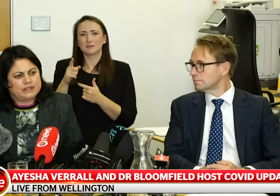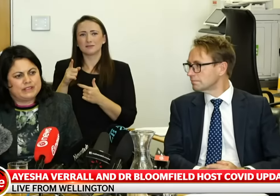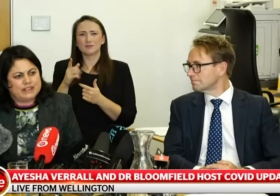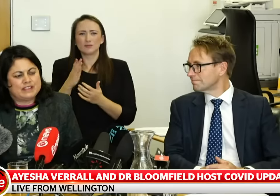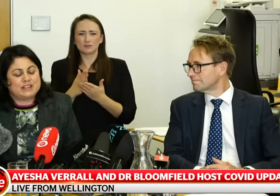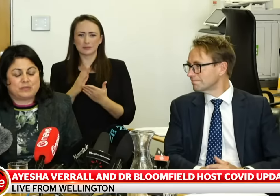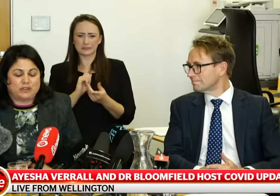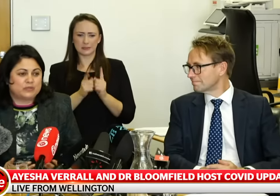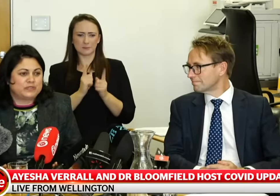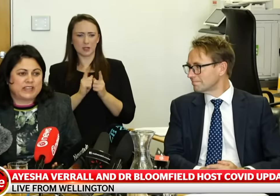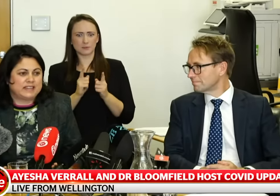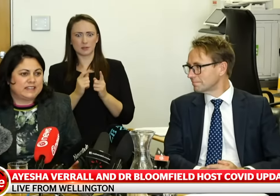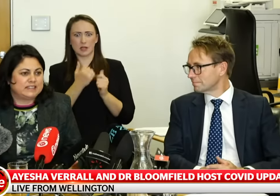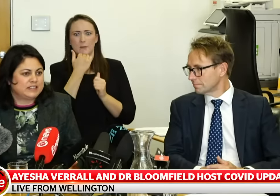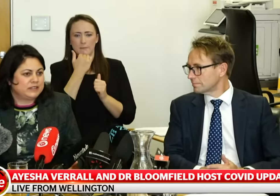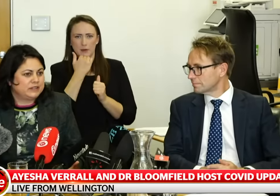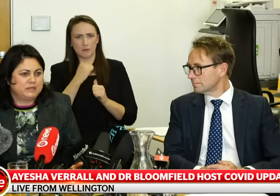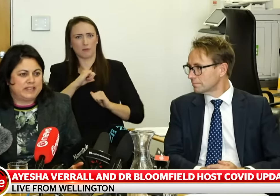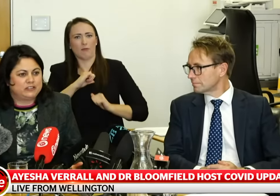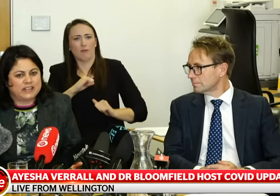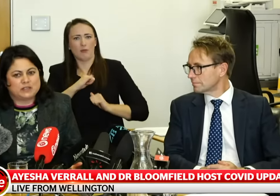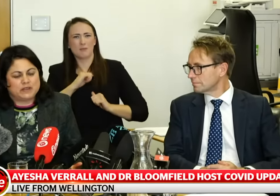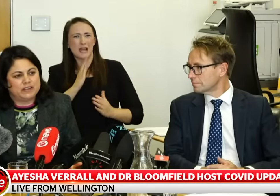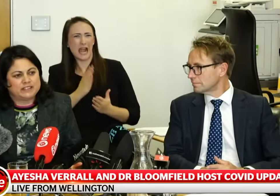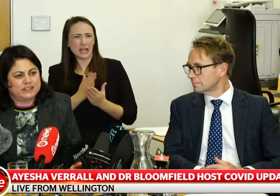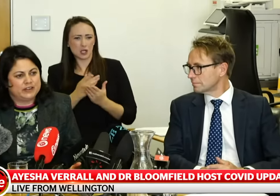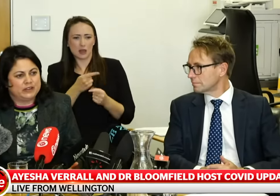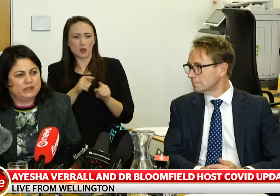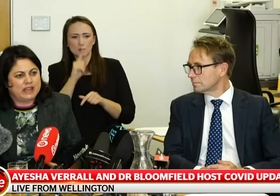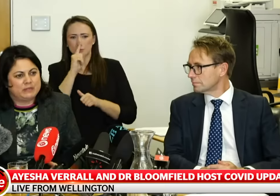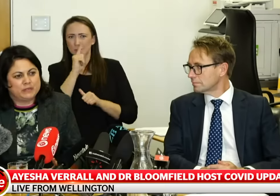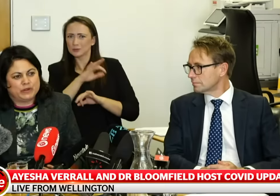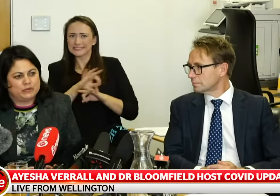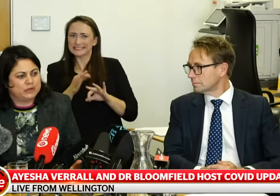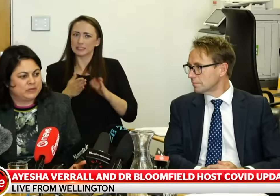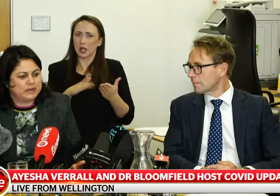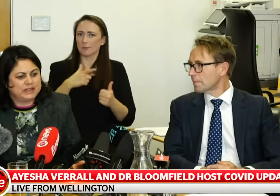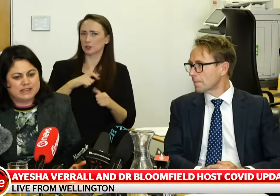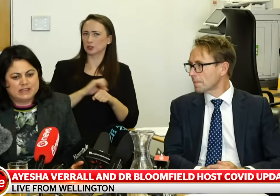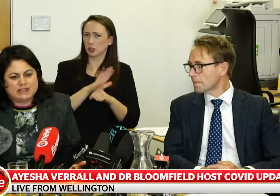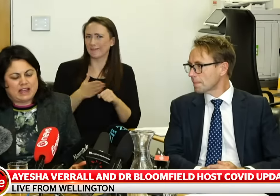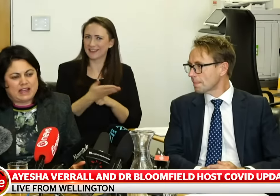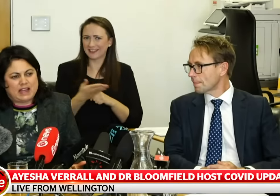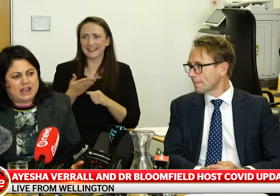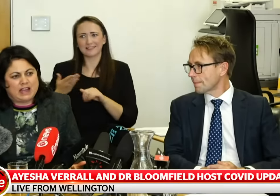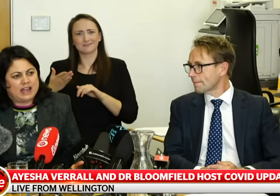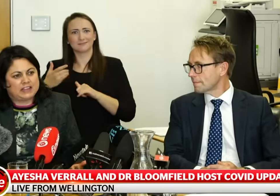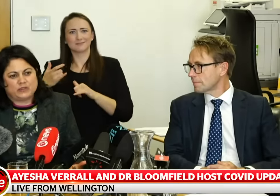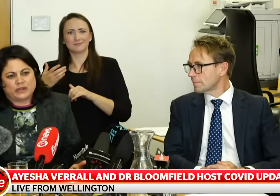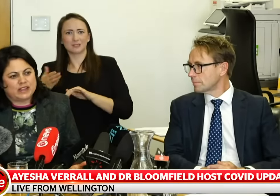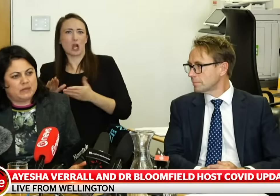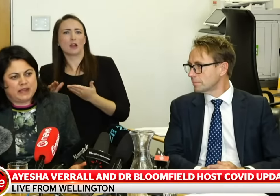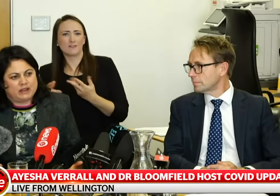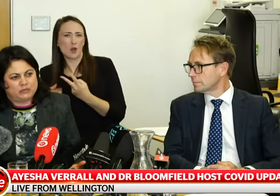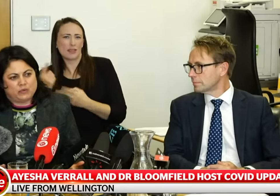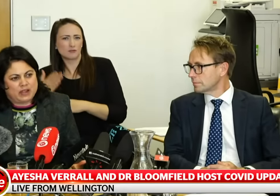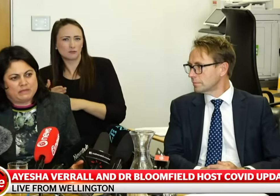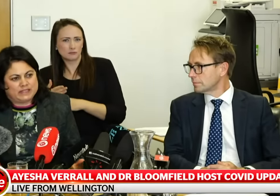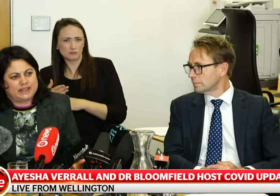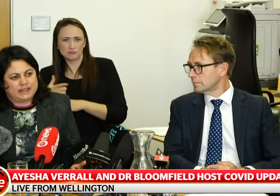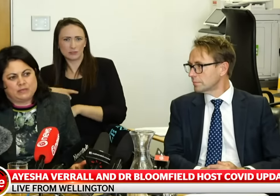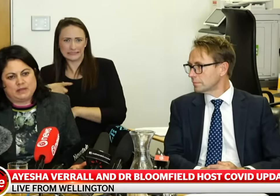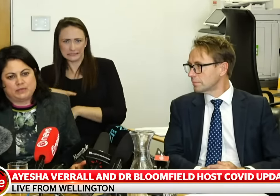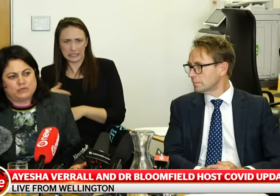inflated sometimes. The approach we've taken is to be transparent. We don't want to be arguing about